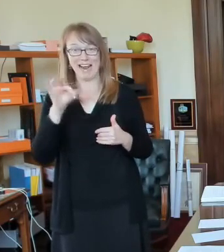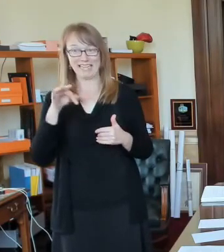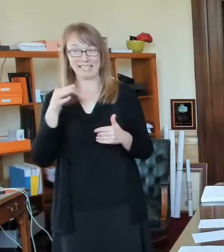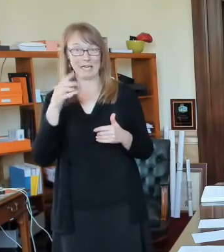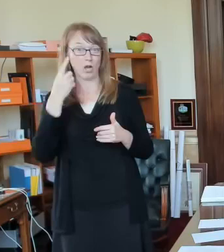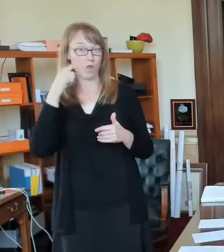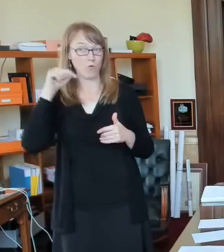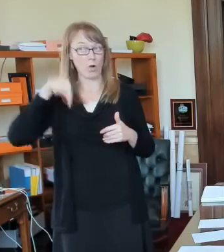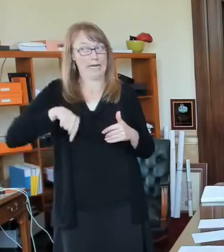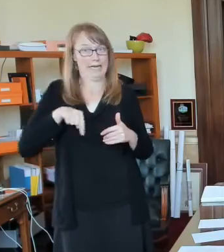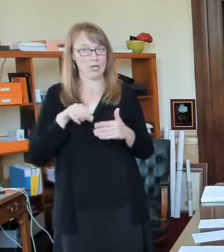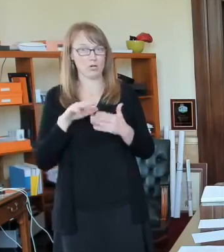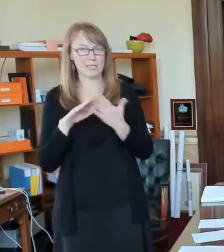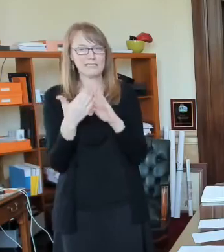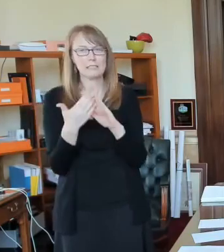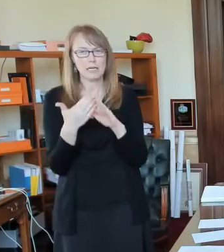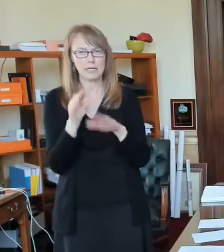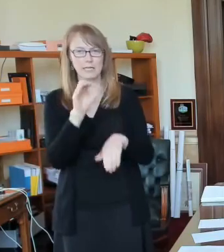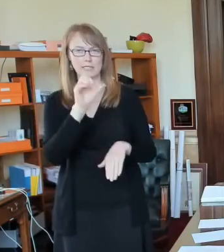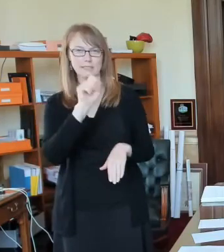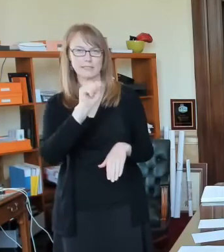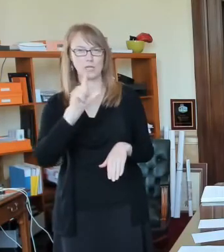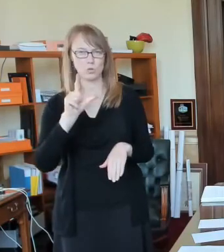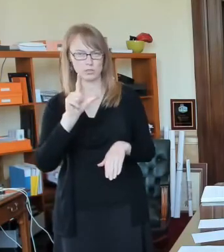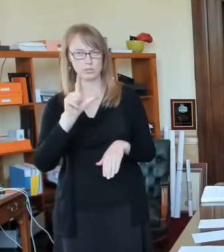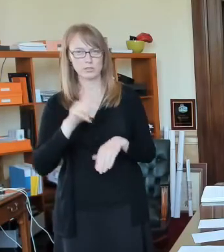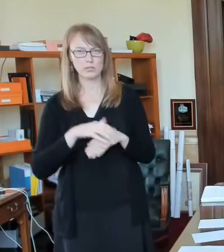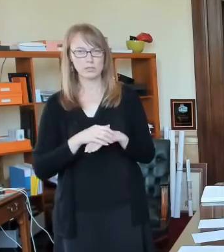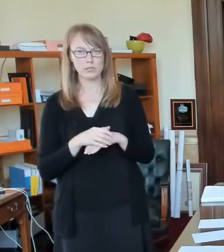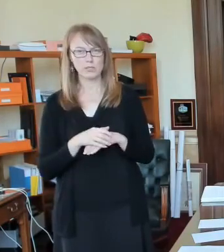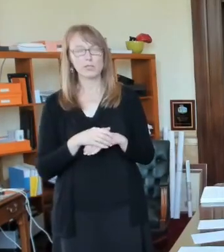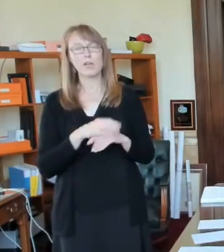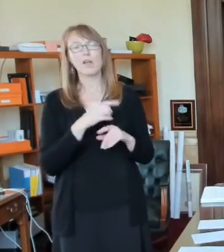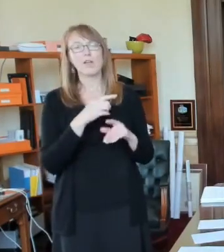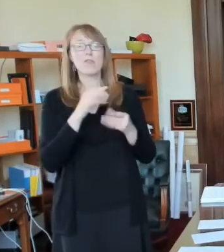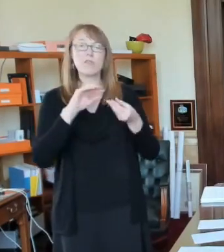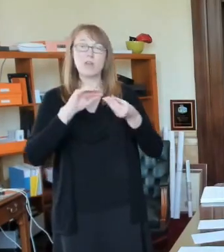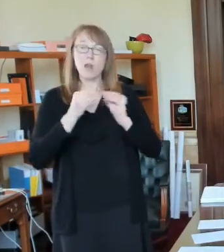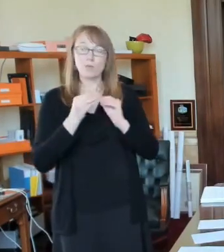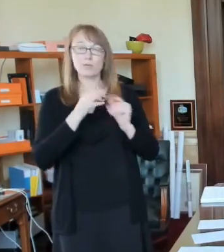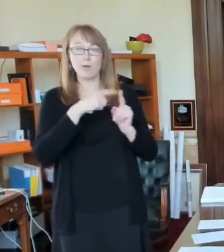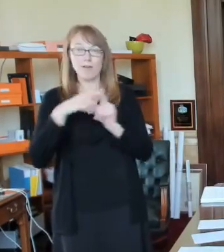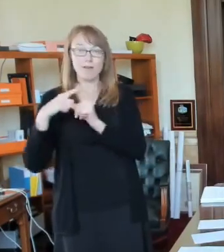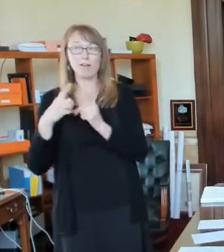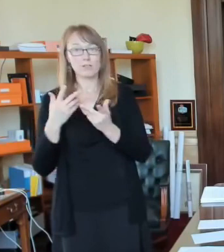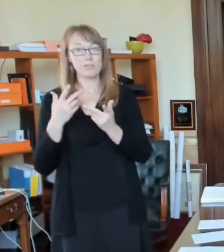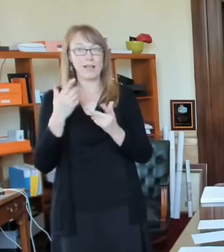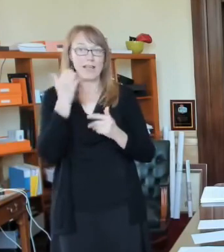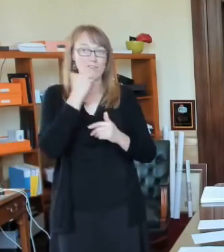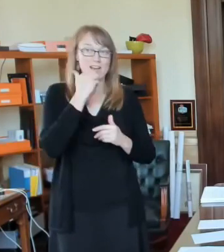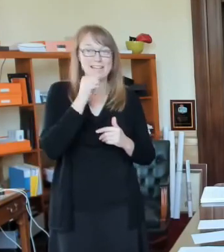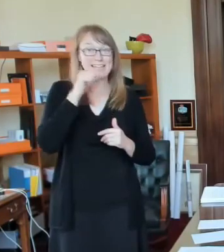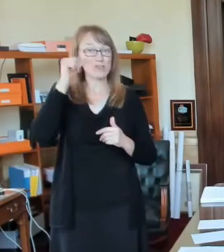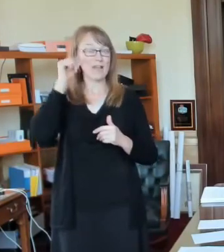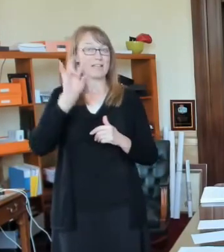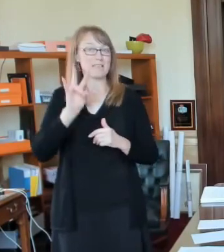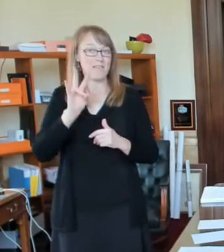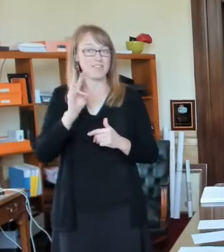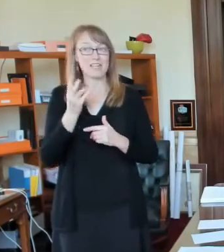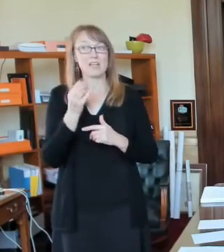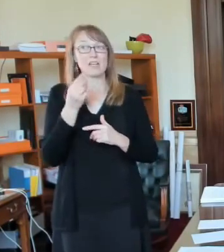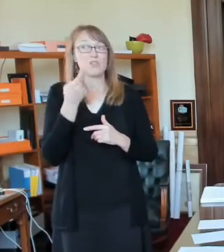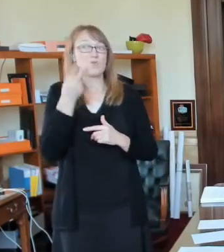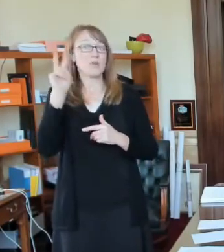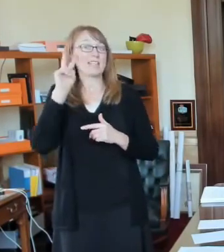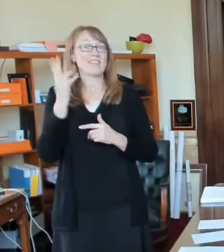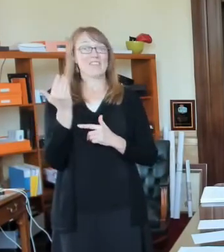Now, the positive numbers that we've been getting day to day are 7 yesterday, 15 the day before,